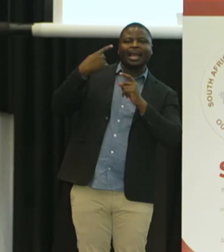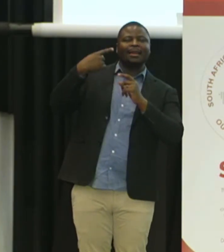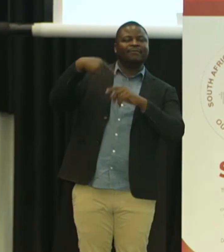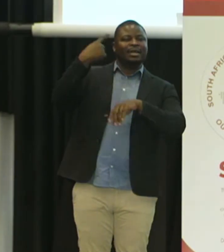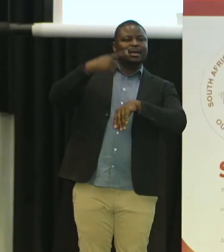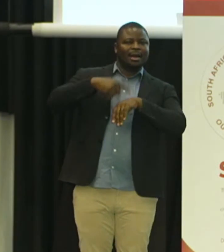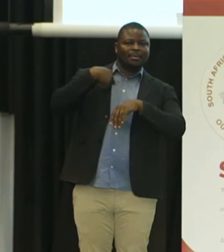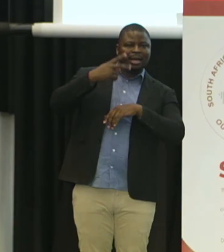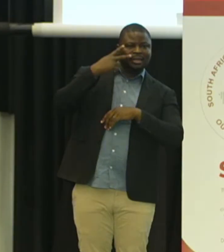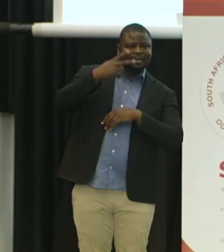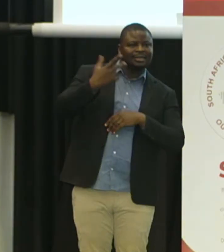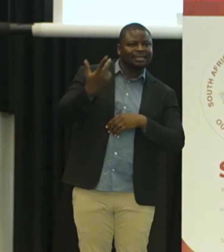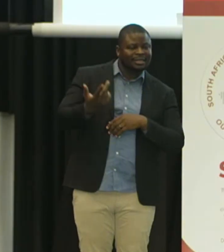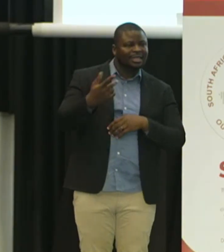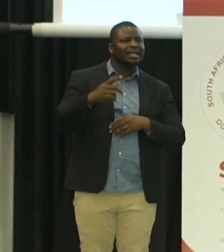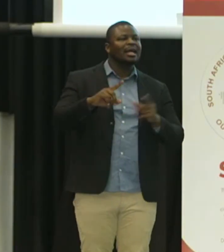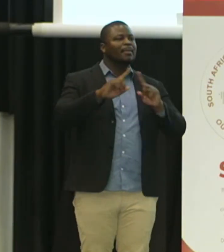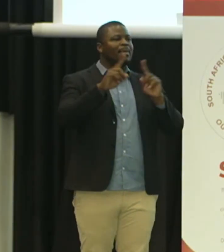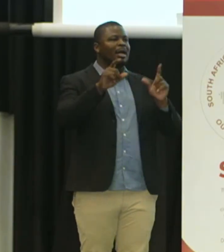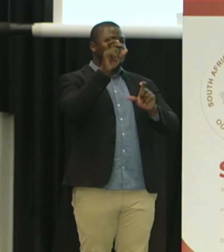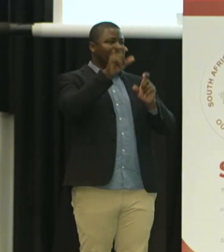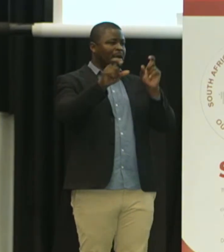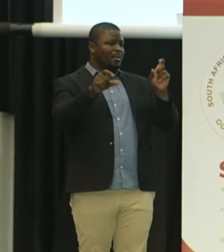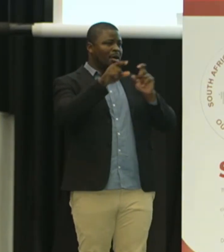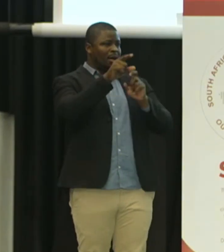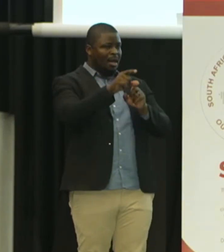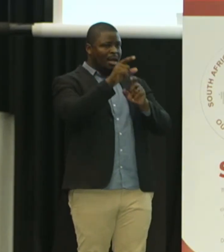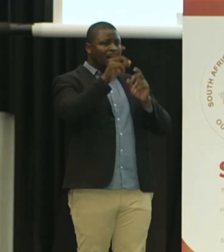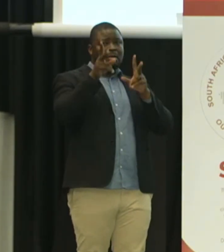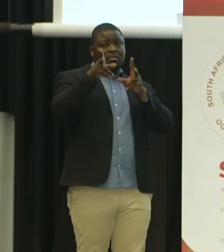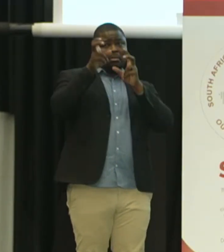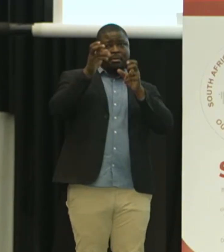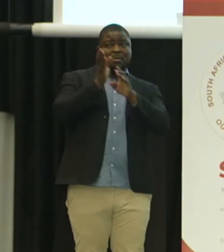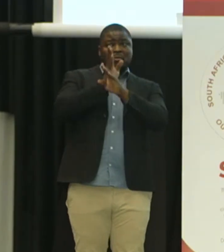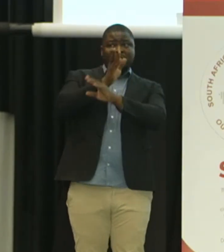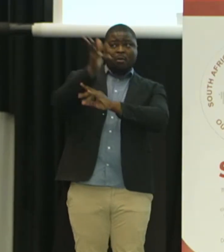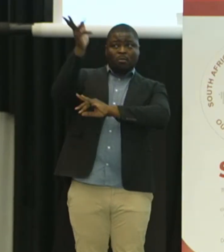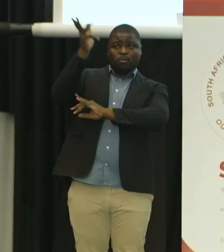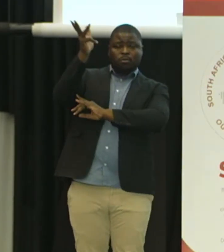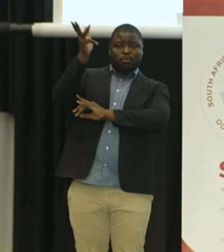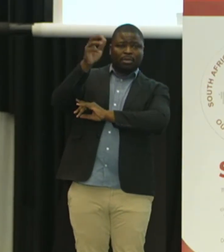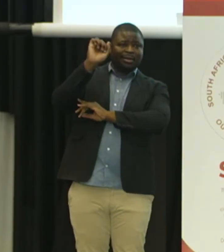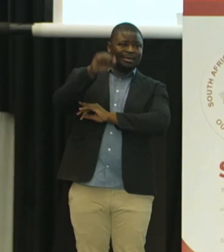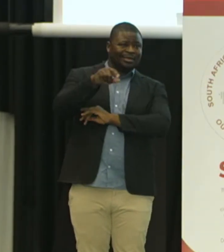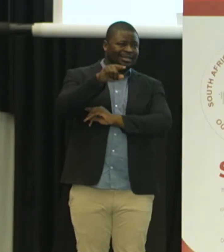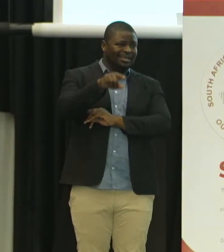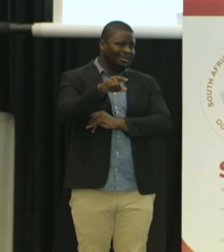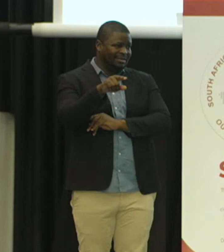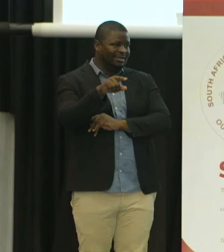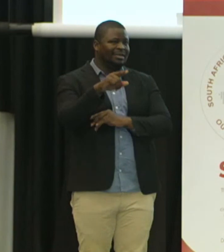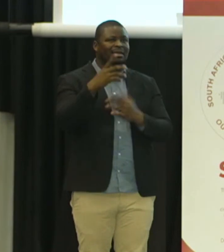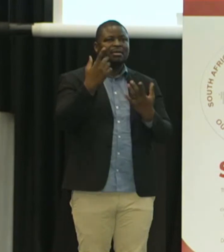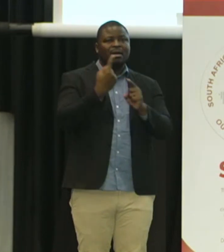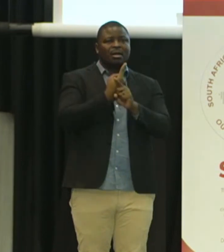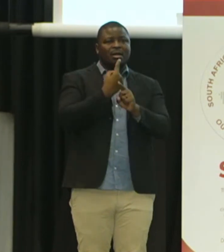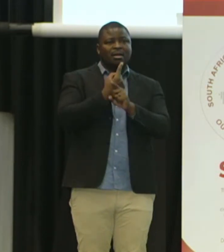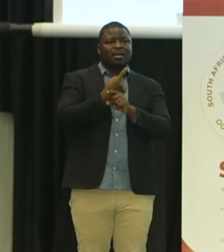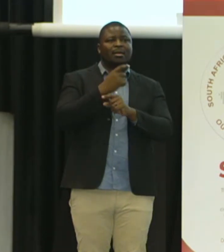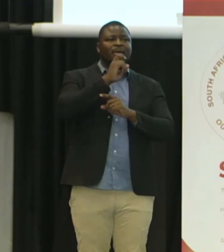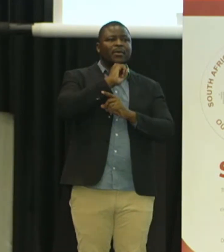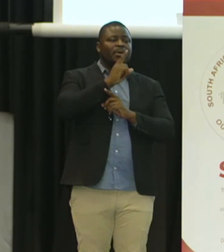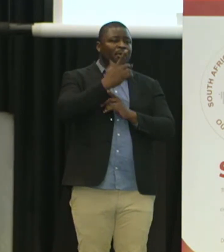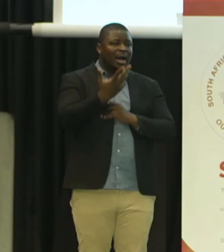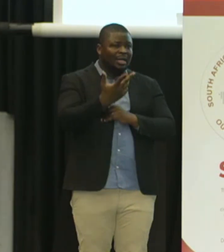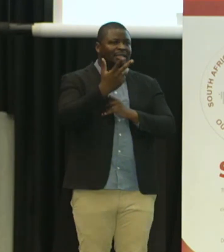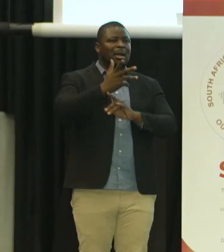I use that for those of people who have heard me present on this before. I maybe overuse the term preaching to the converted. So I